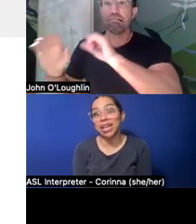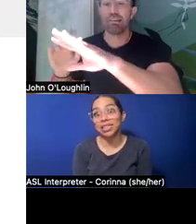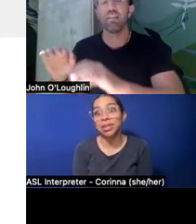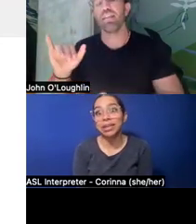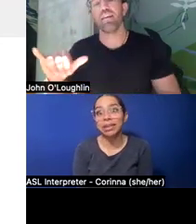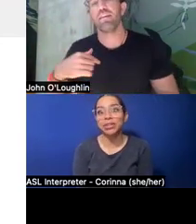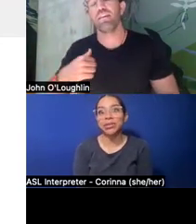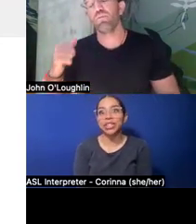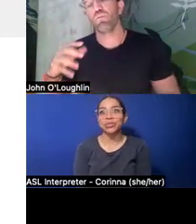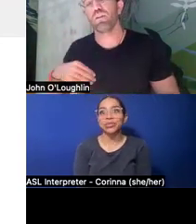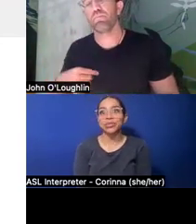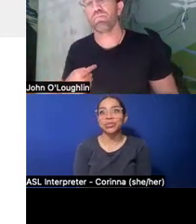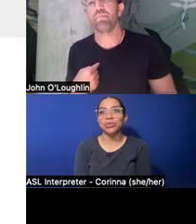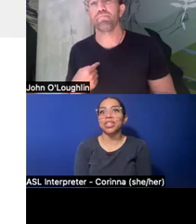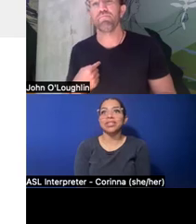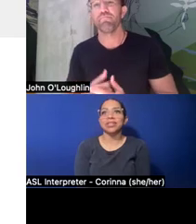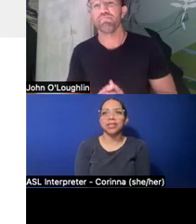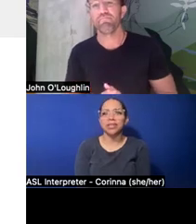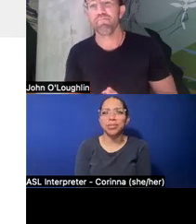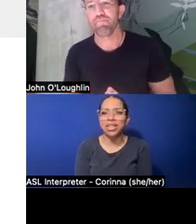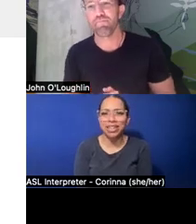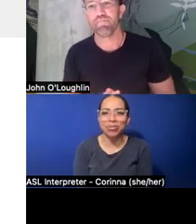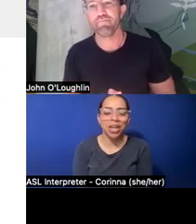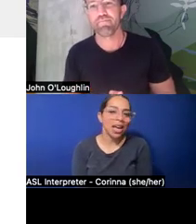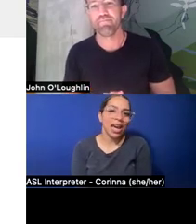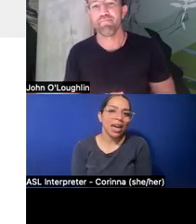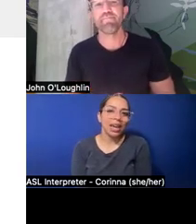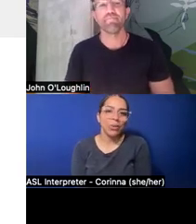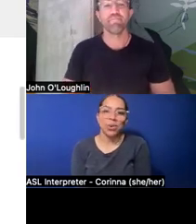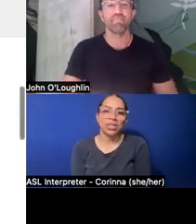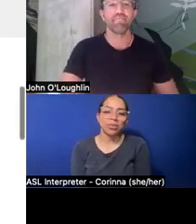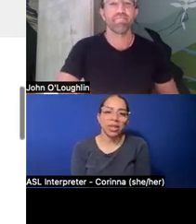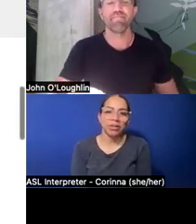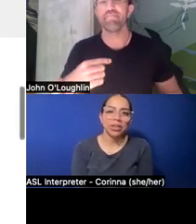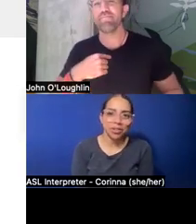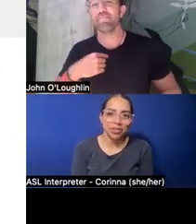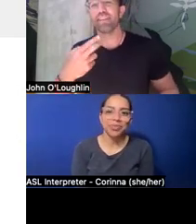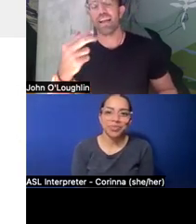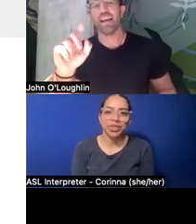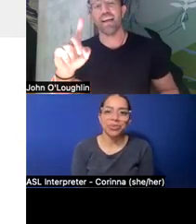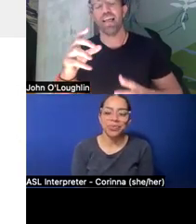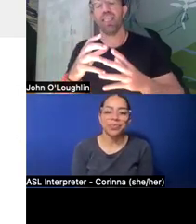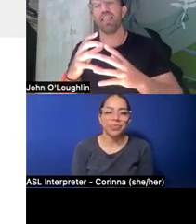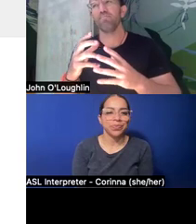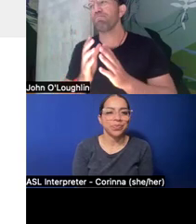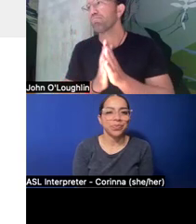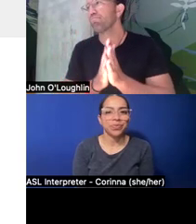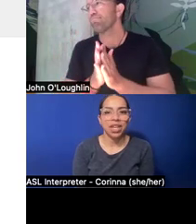until the last minute and then you get to rushing to submitting them. I won't accept that. So,